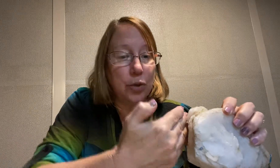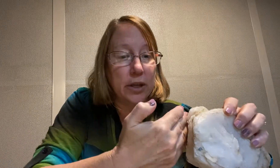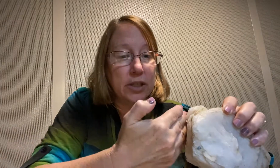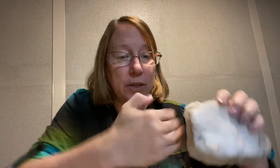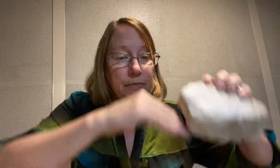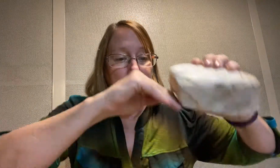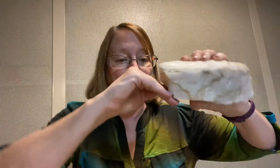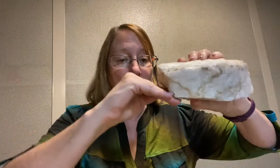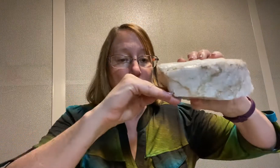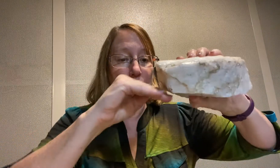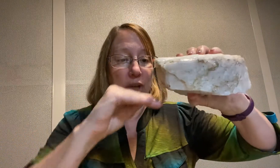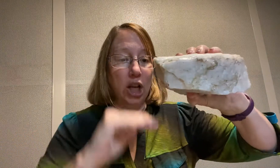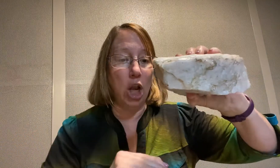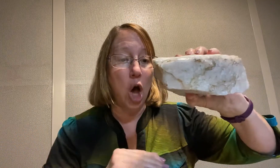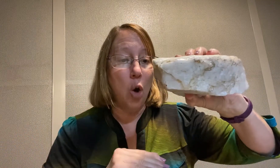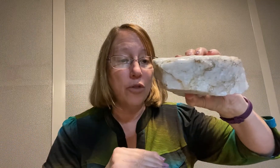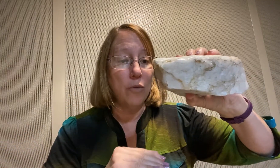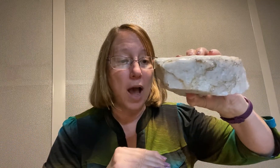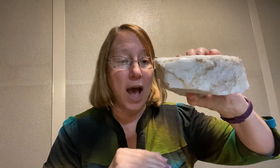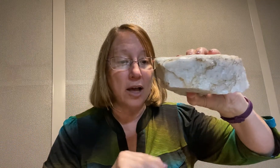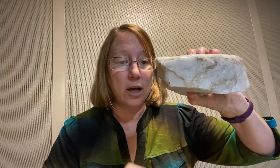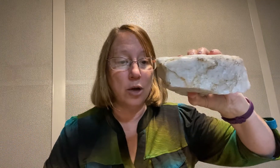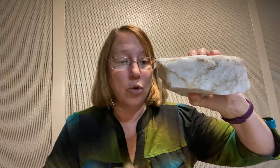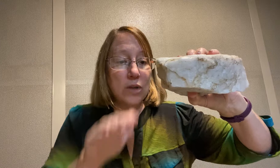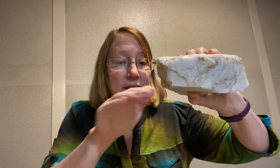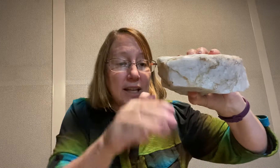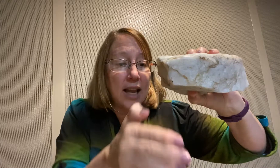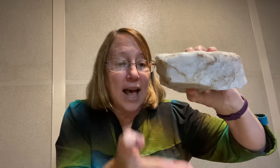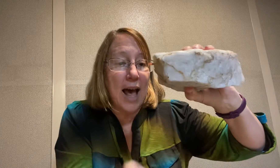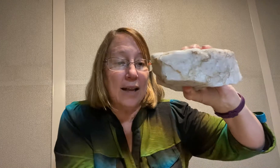it. Below the rock was a little hollow,